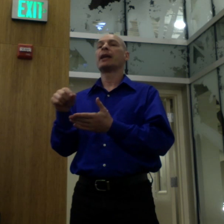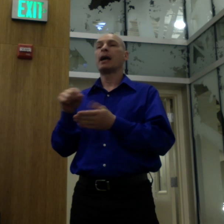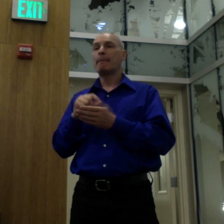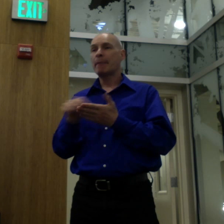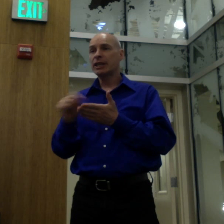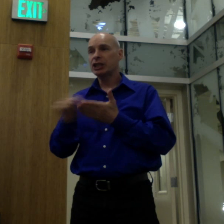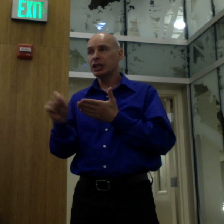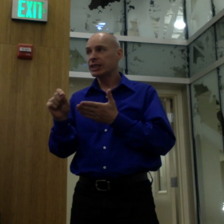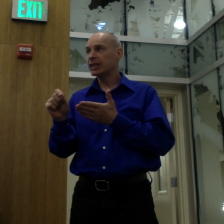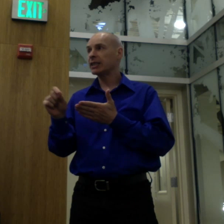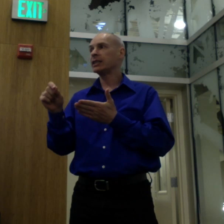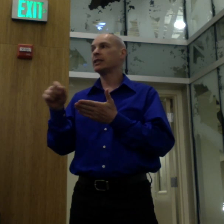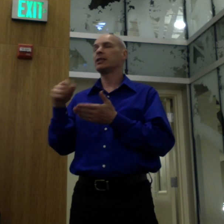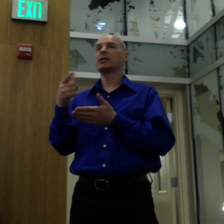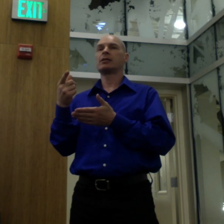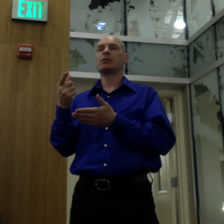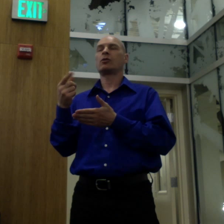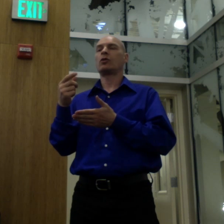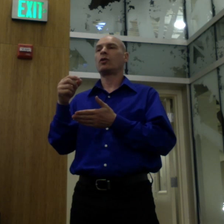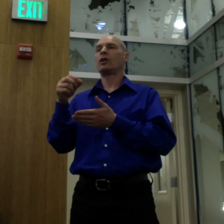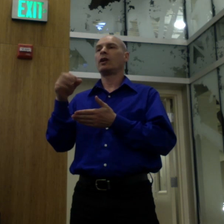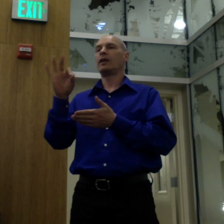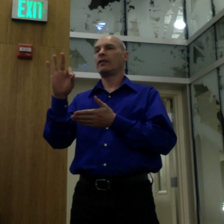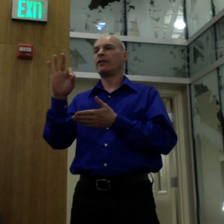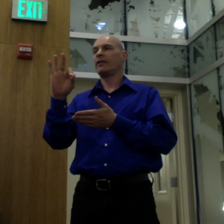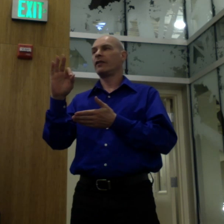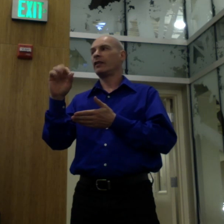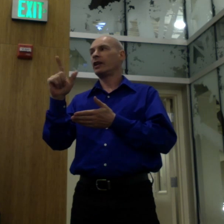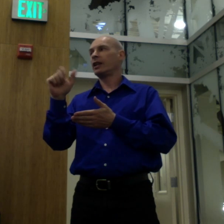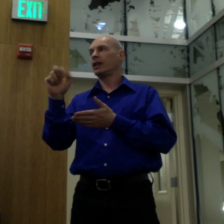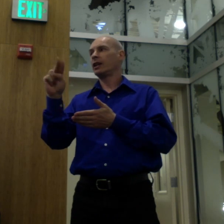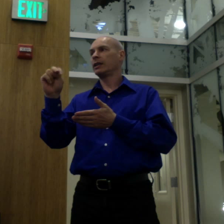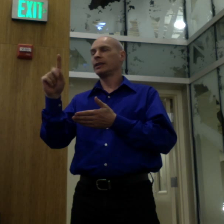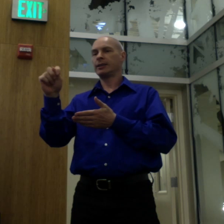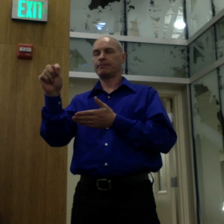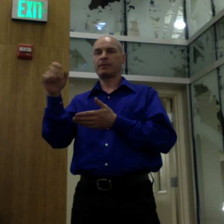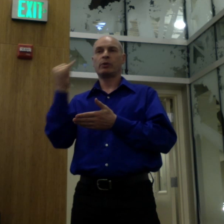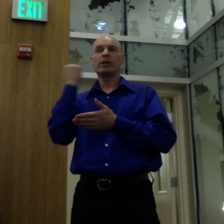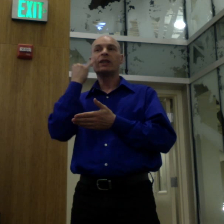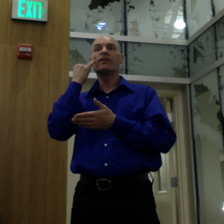flint, be it lint from the dryer.